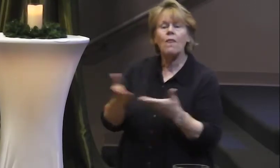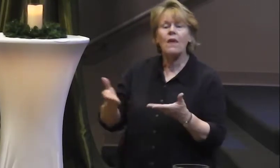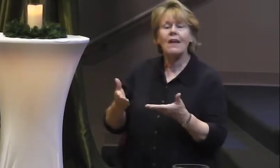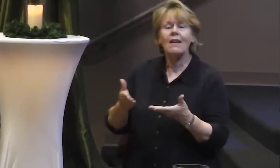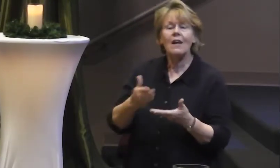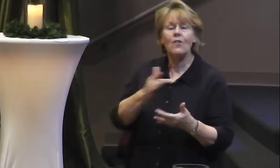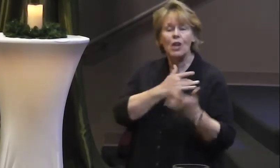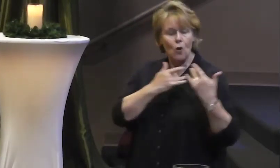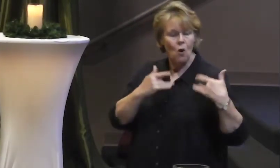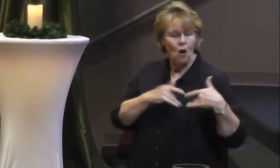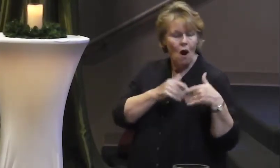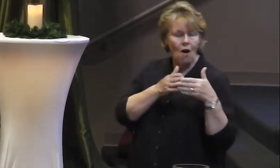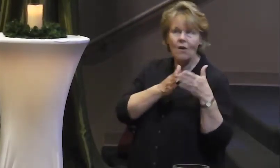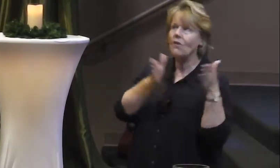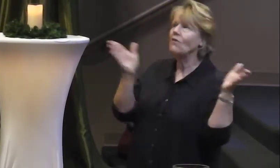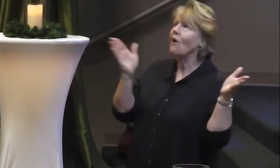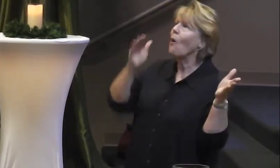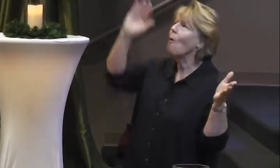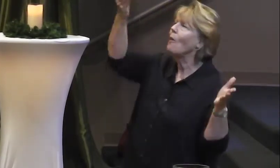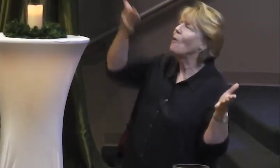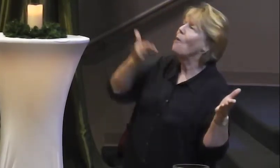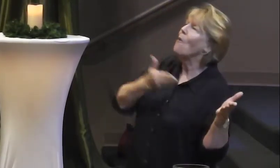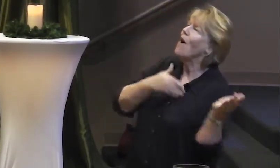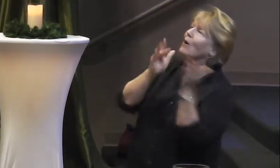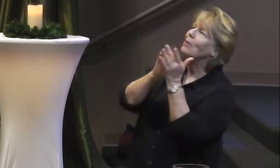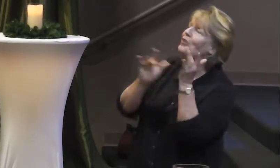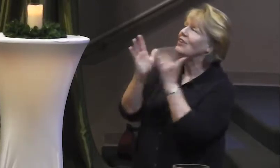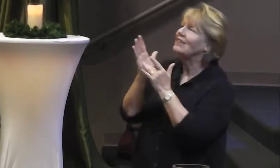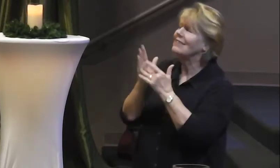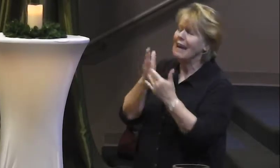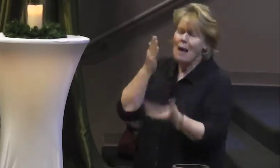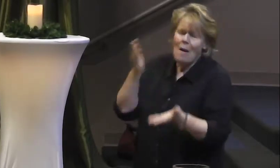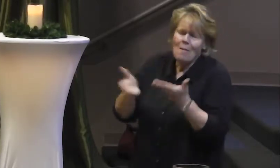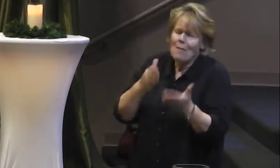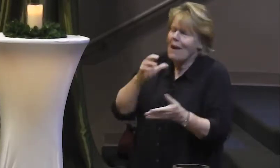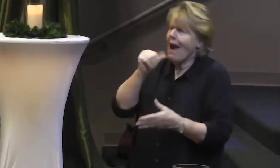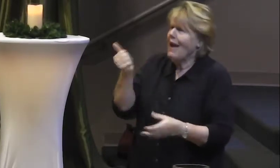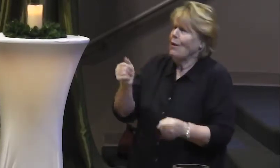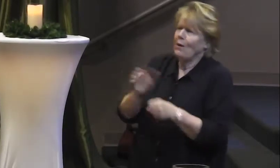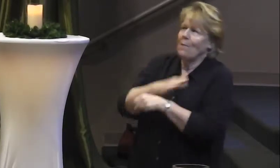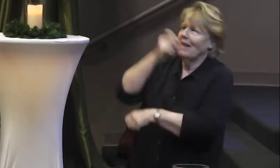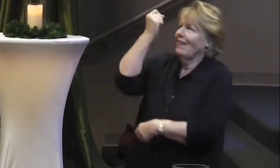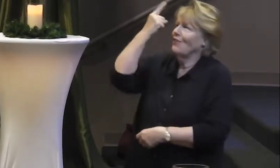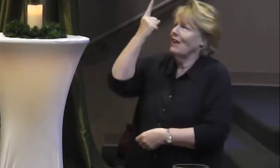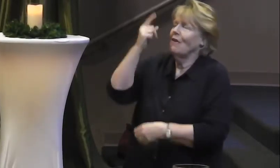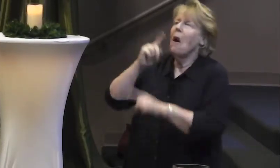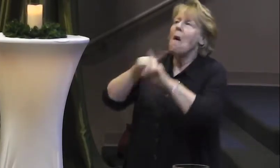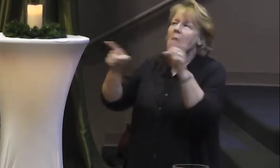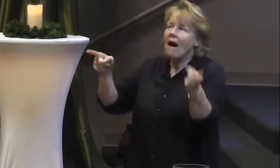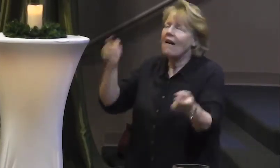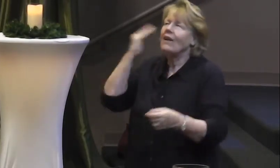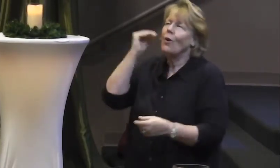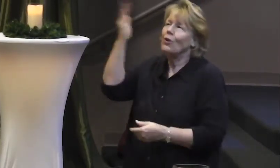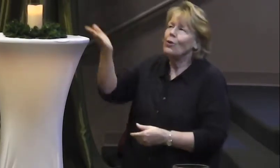moment, saying, Jesus, I don't totally understand you, but I would acknowledge you as my Savior and my Lord.